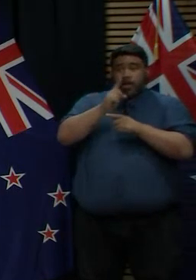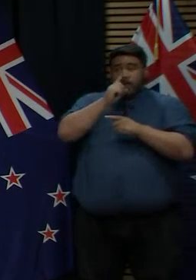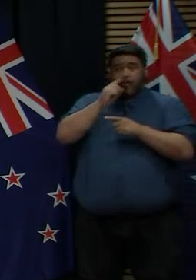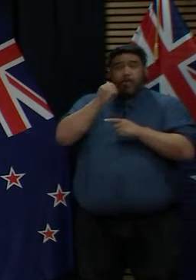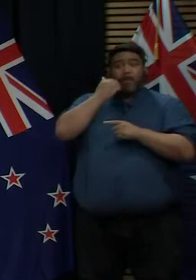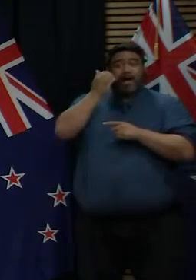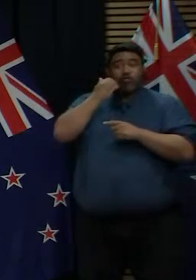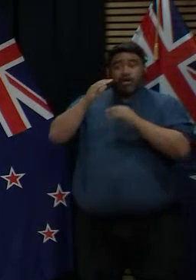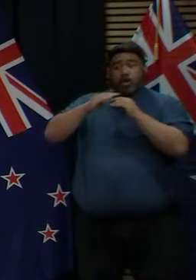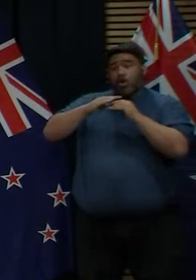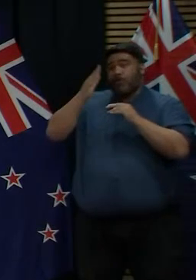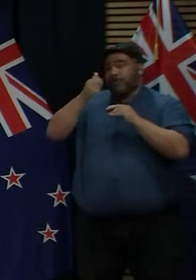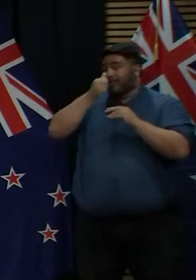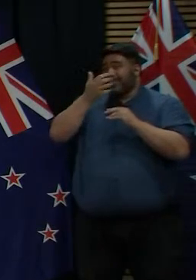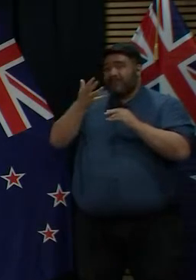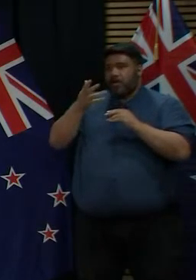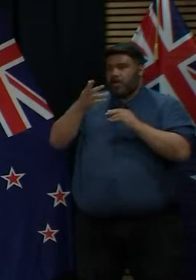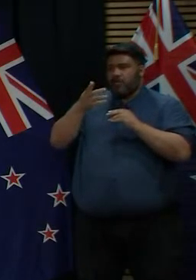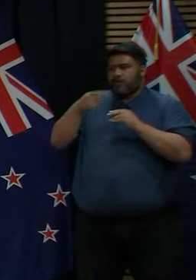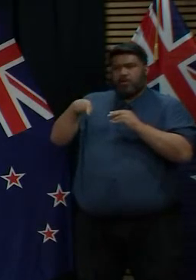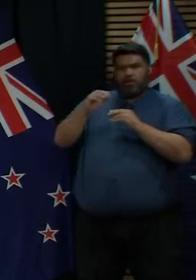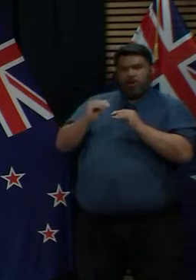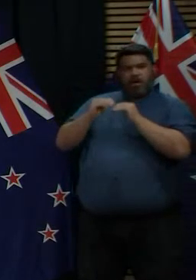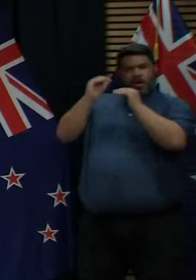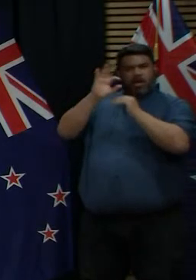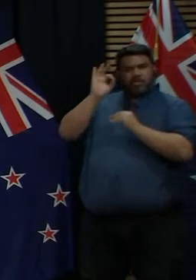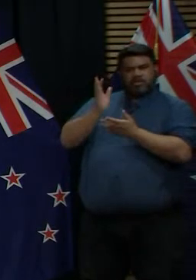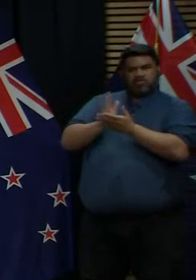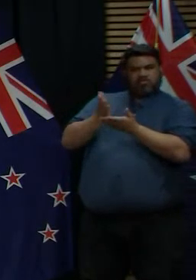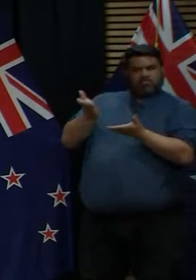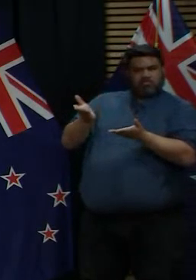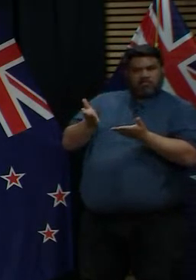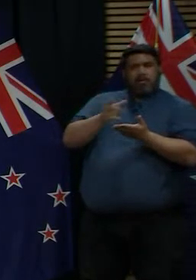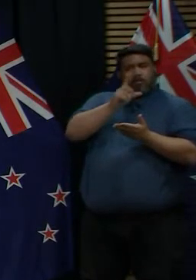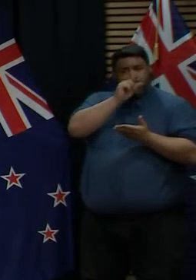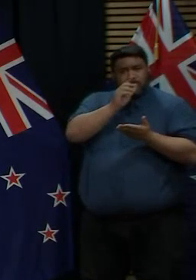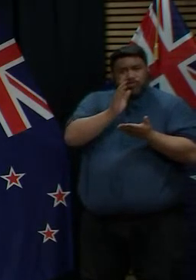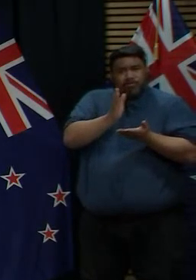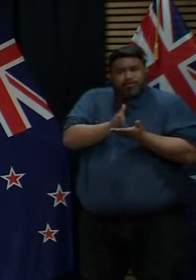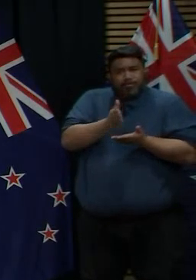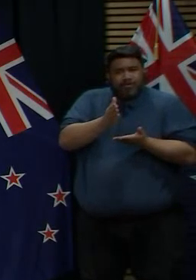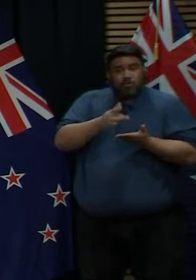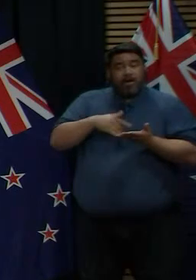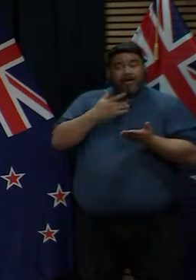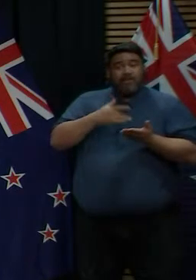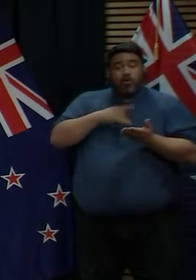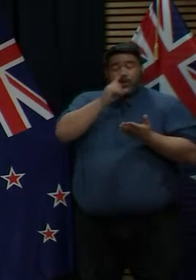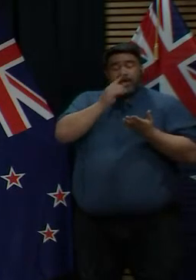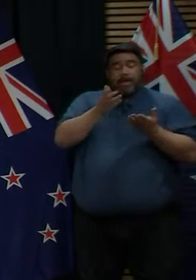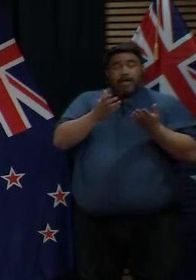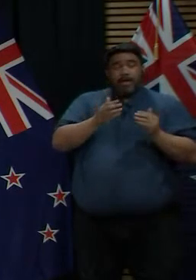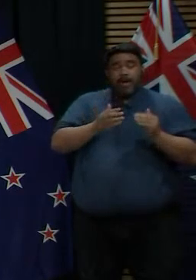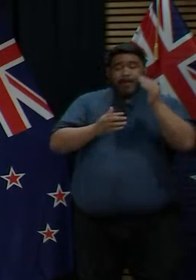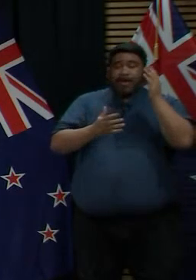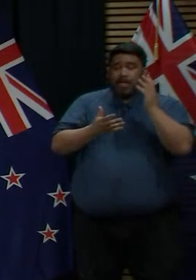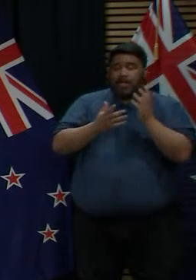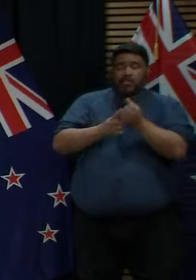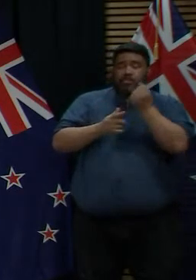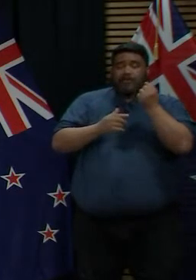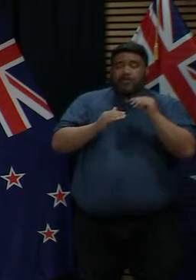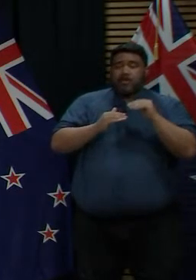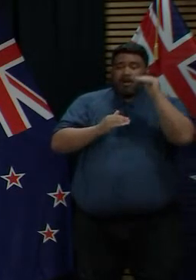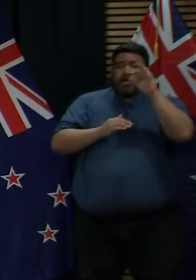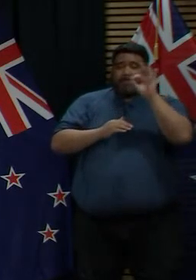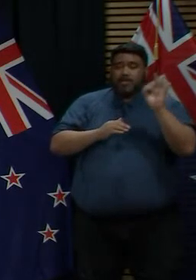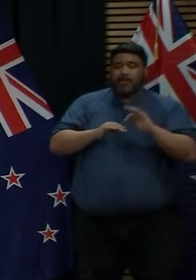Māori, those are very high. So that demonstrates what is possible. And so I believe those high rates are possible. Dr. Bloomfield. Yes, and